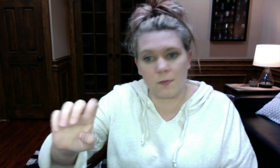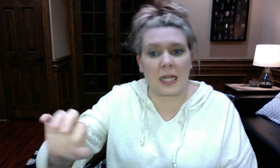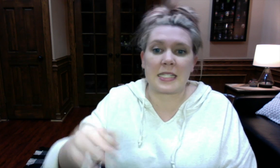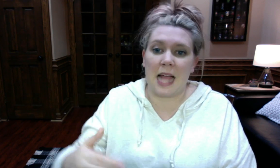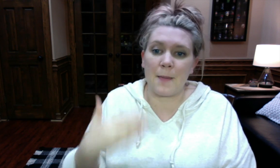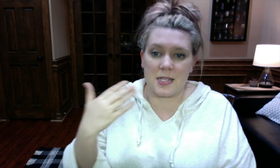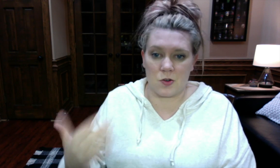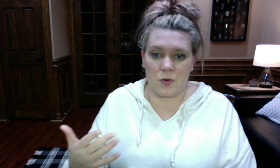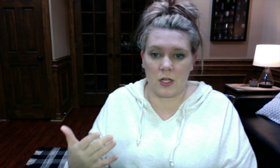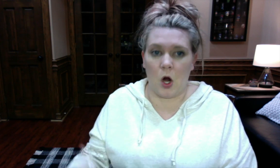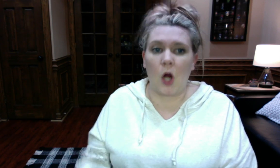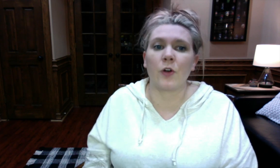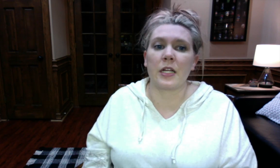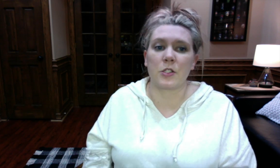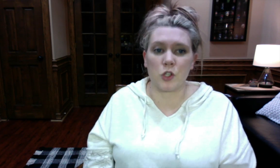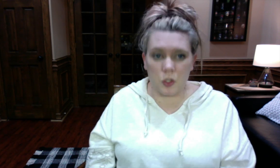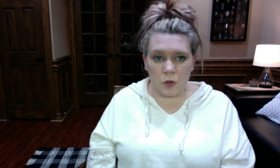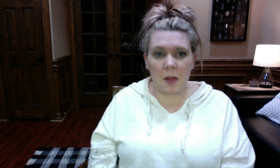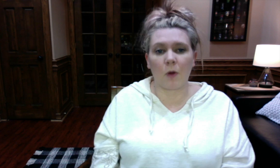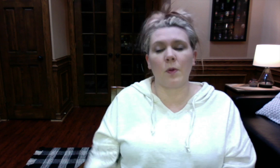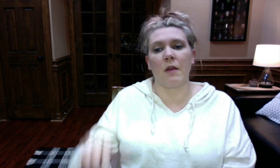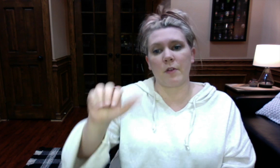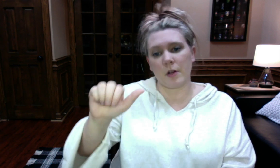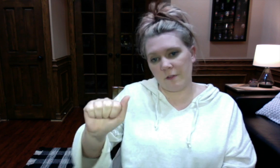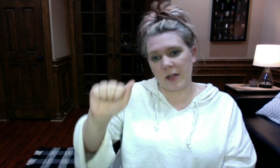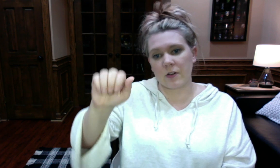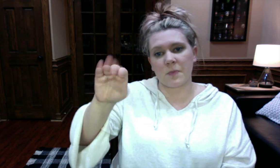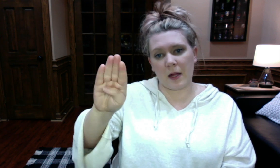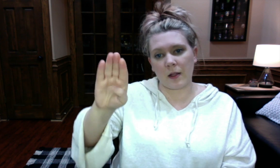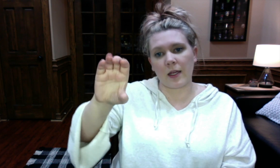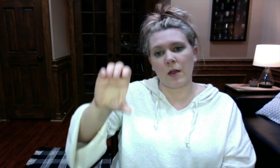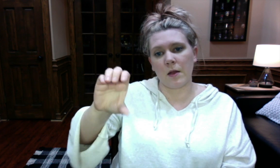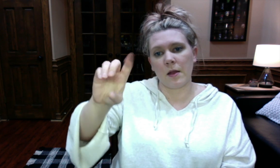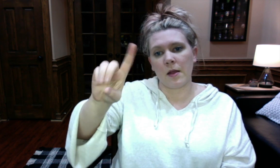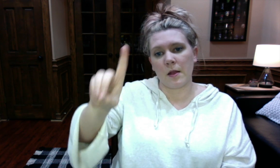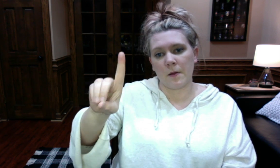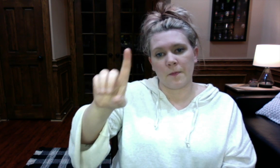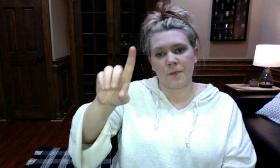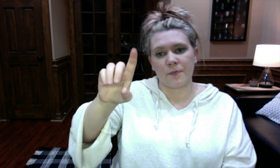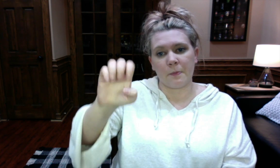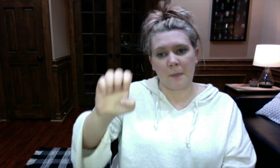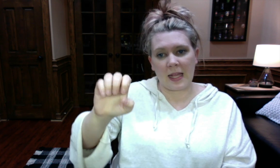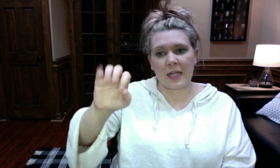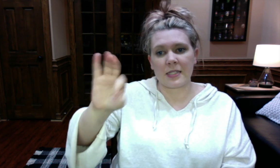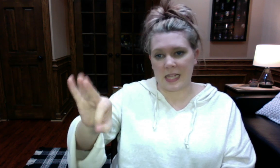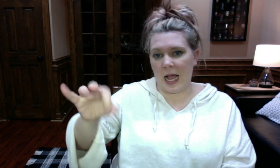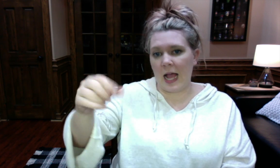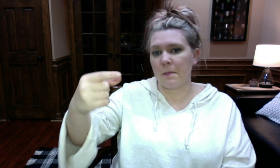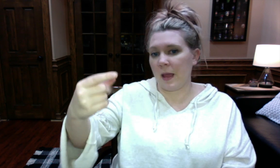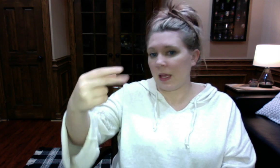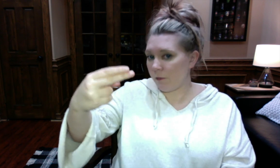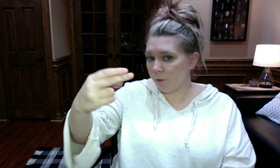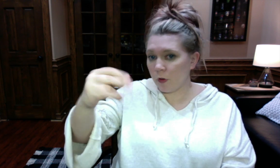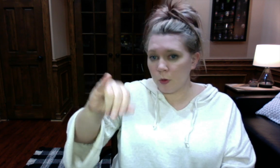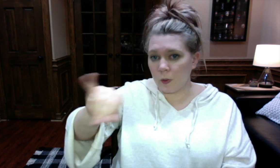because that makes it really hard to read. So just remember, whenever your finger's spelling, make it tight, make it